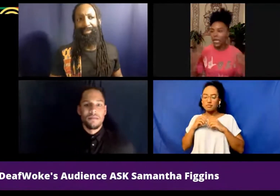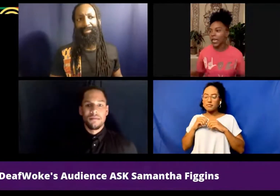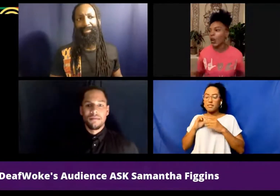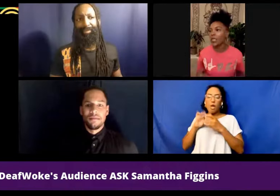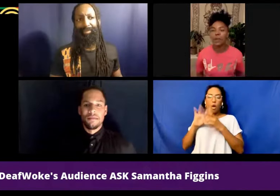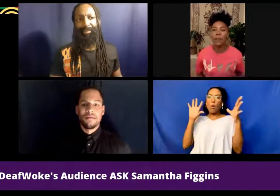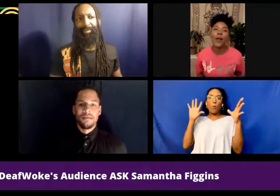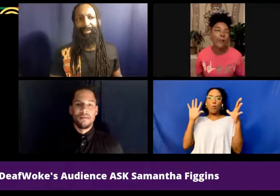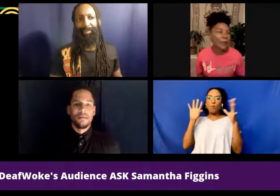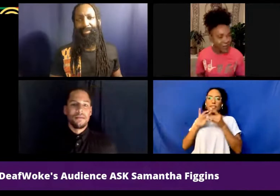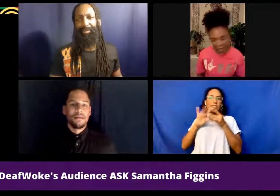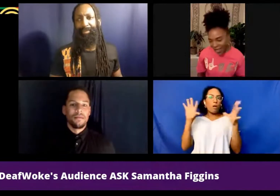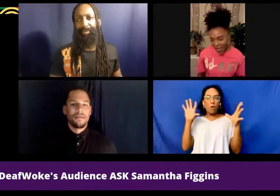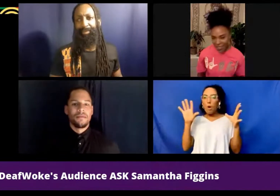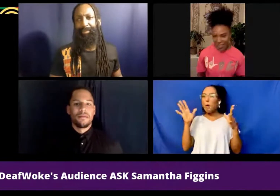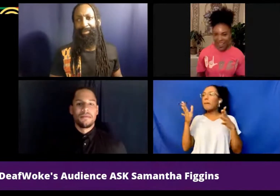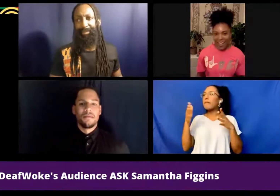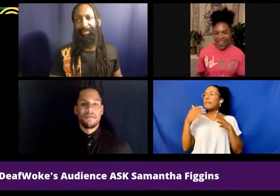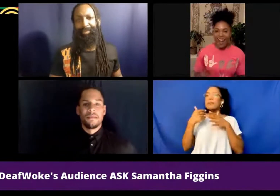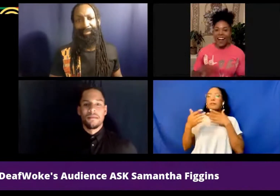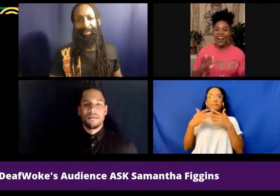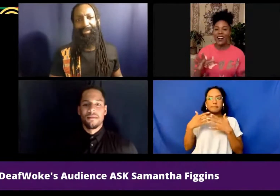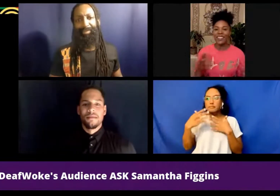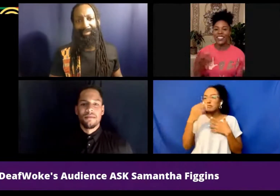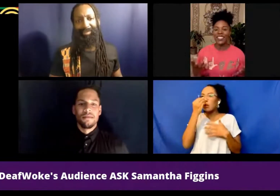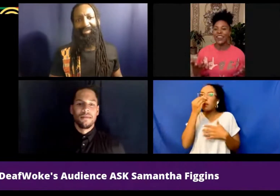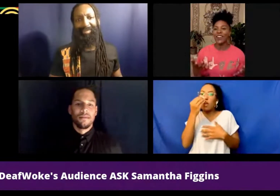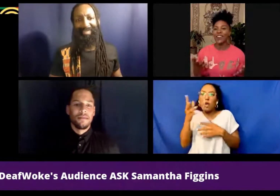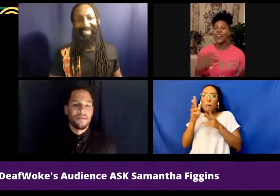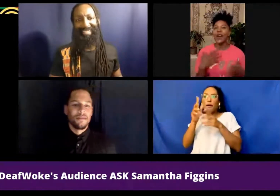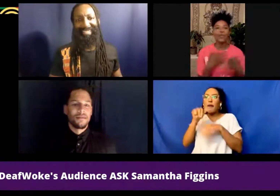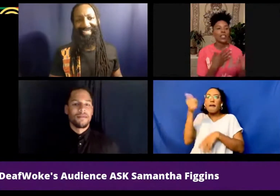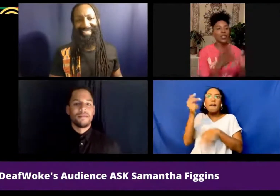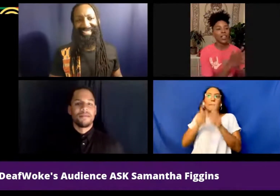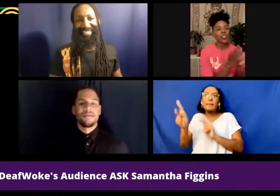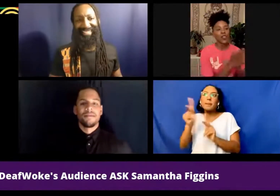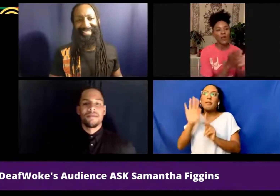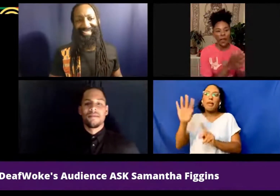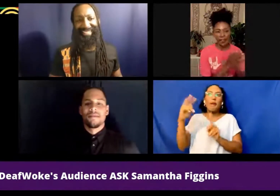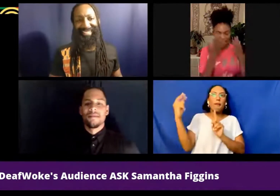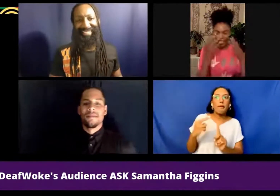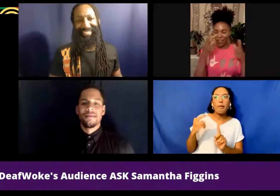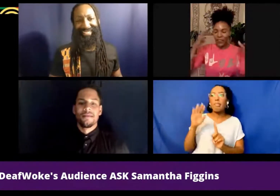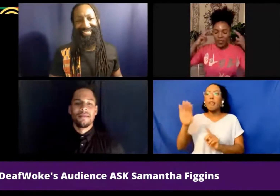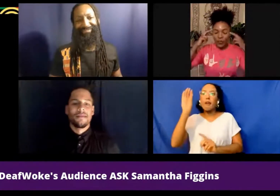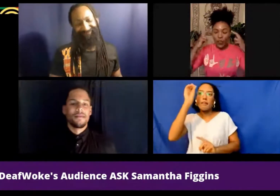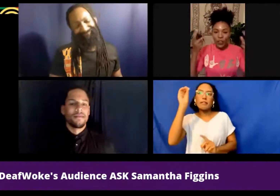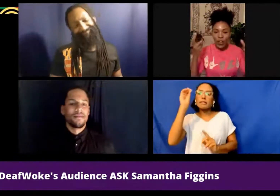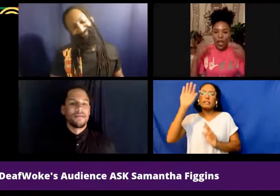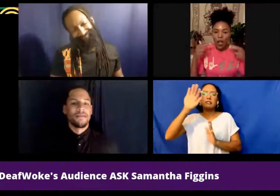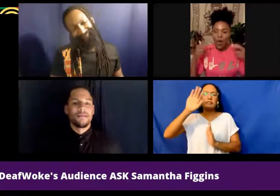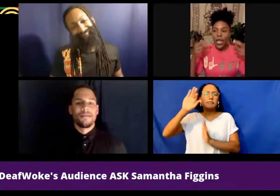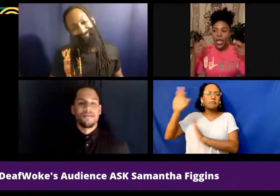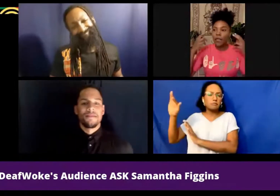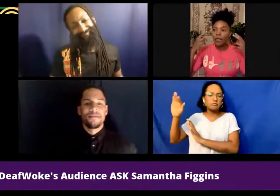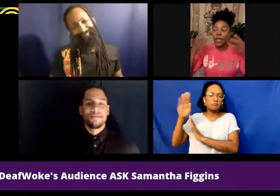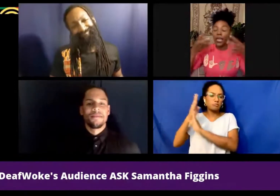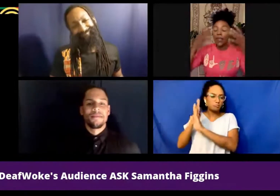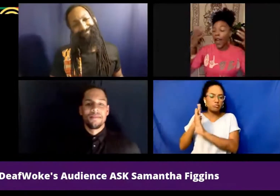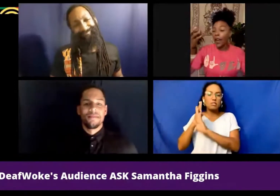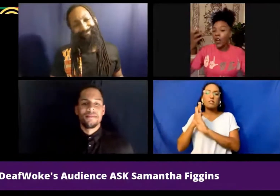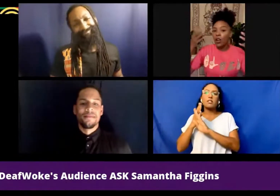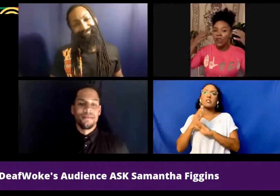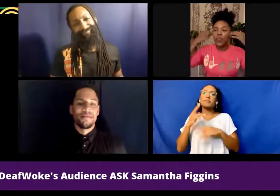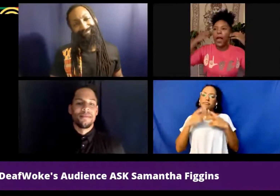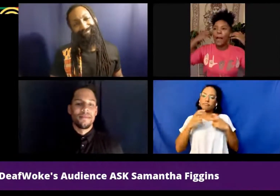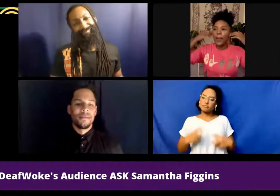do is just let it go. It doesn't matter what people think. And so that took a while, just like really figuring out and